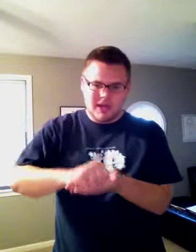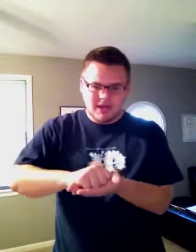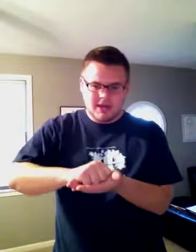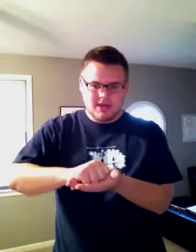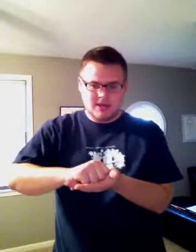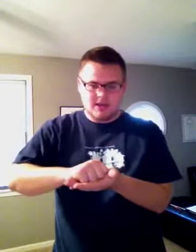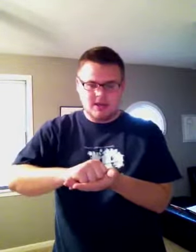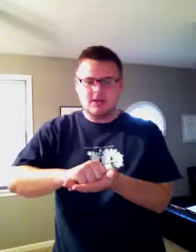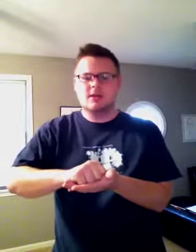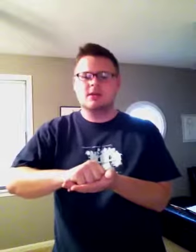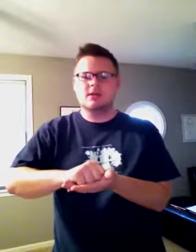Weak,